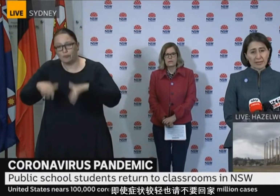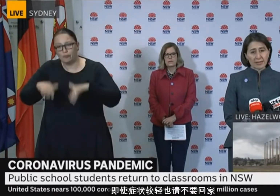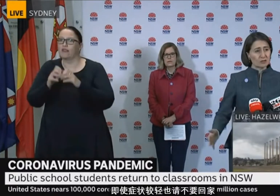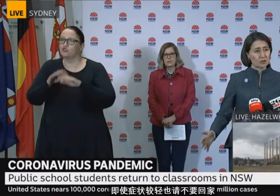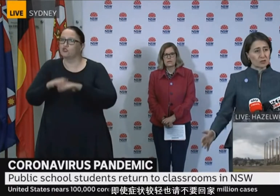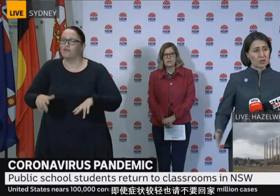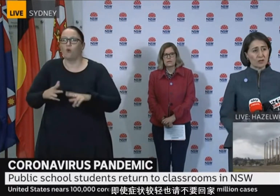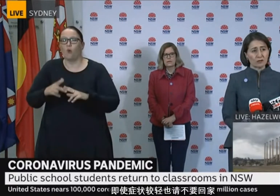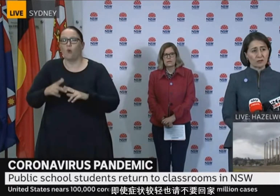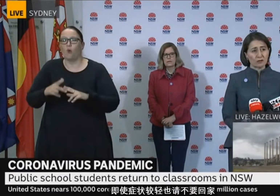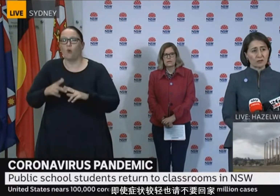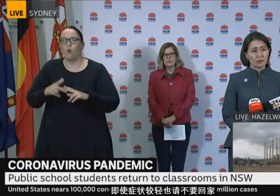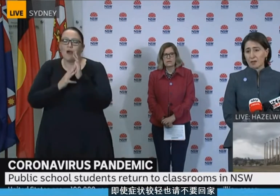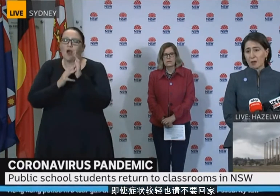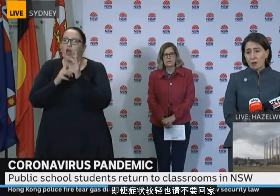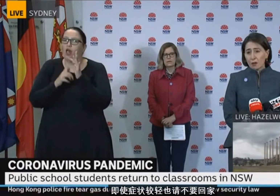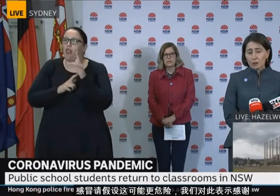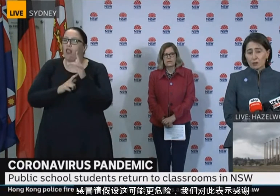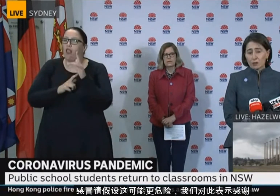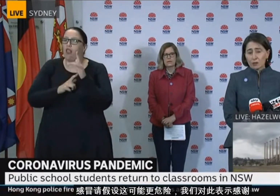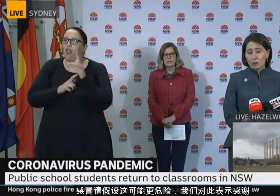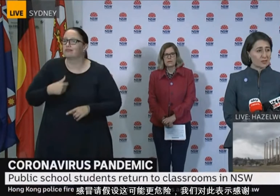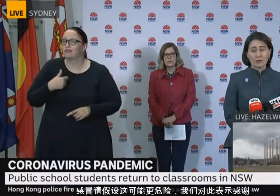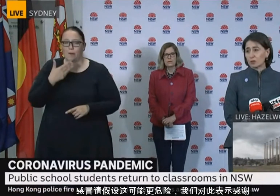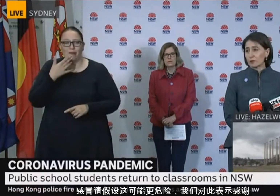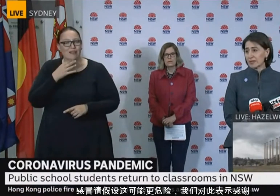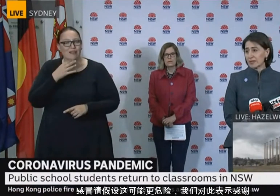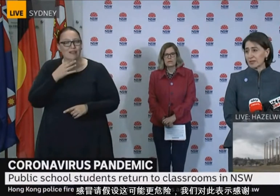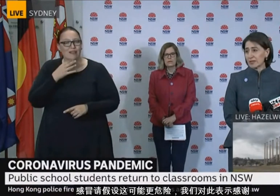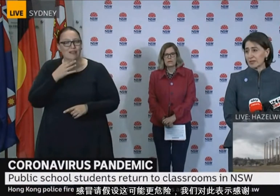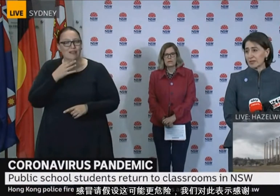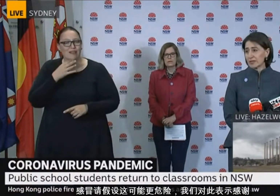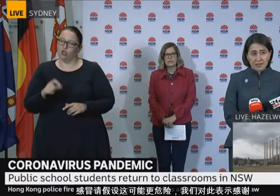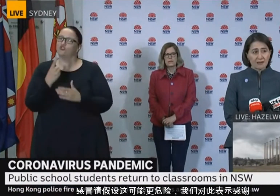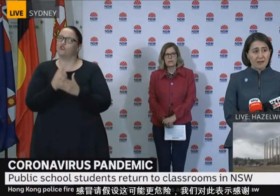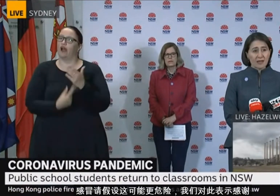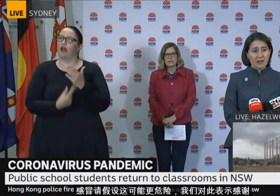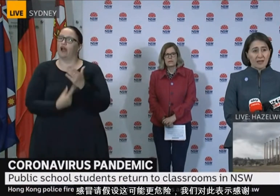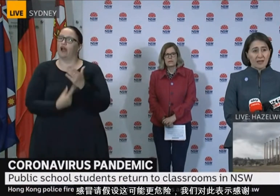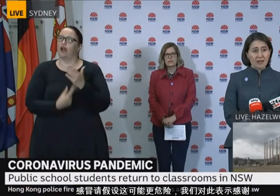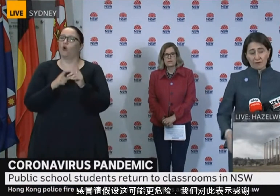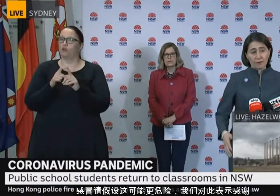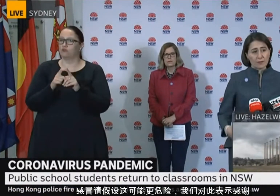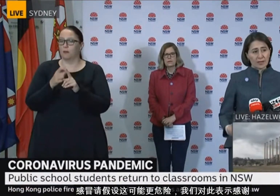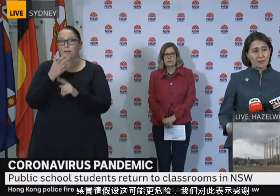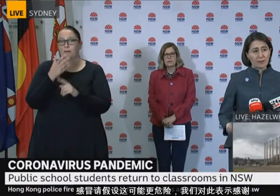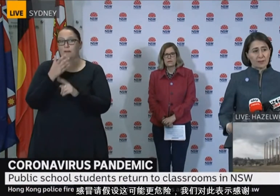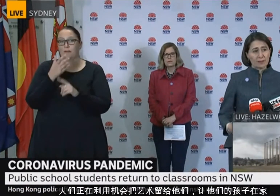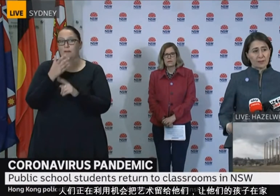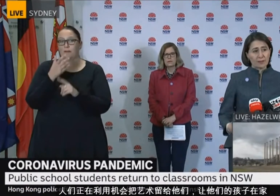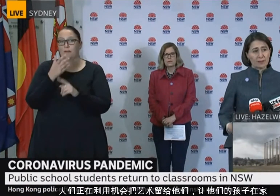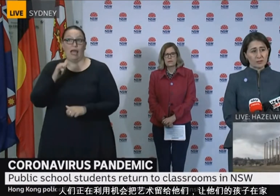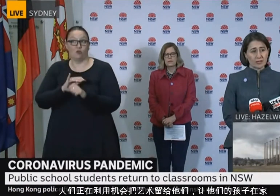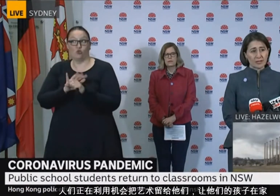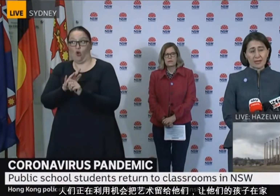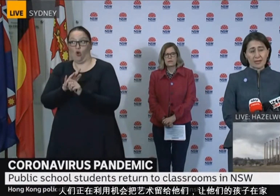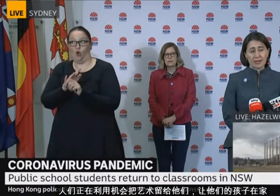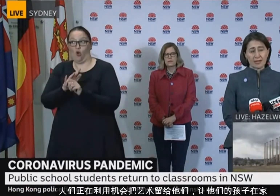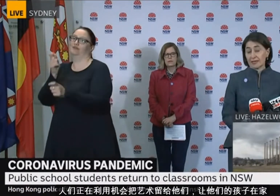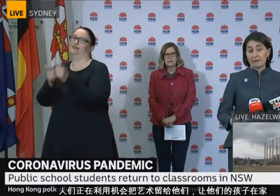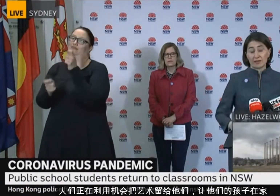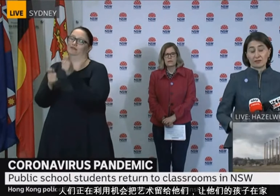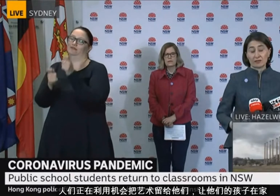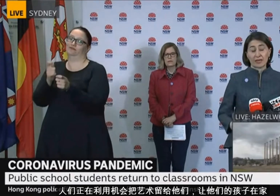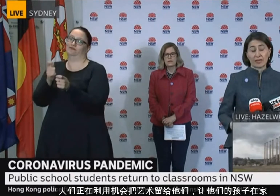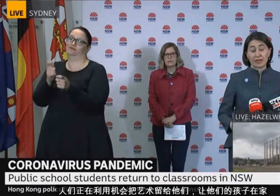even with the milder symptoms. Please don't assume your child has a cold. Please assume it could be something more sinister, and we're grateful that people are